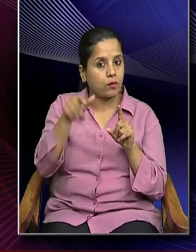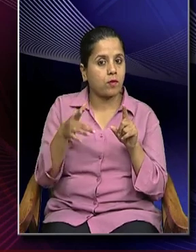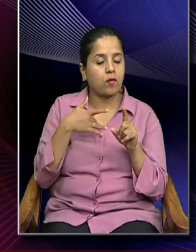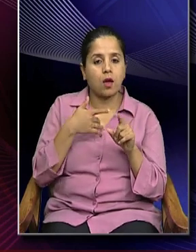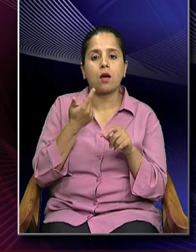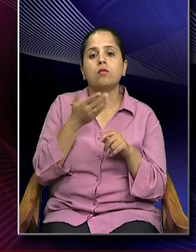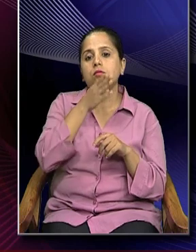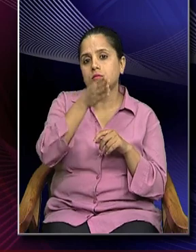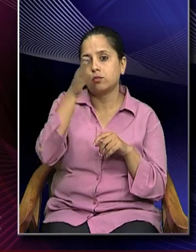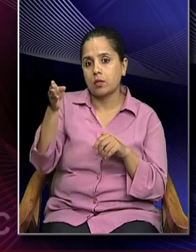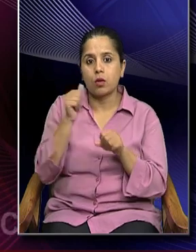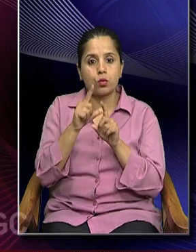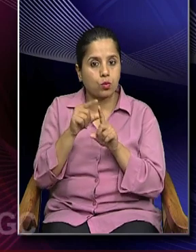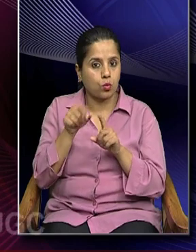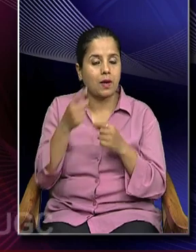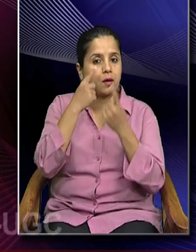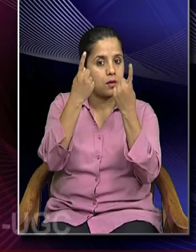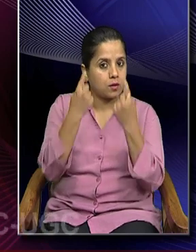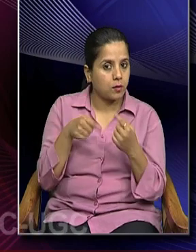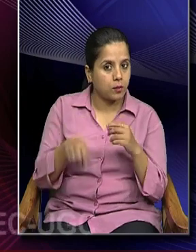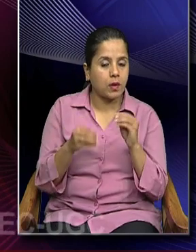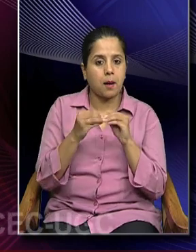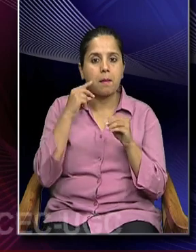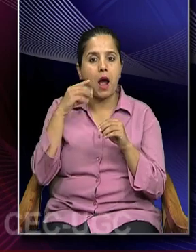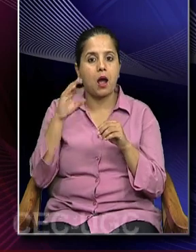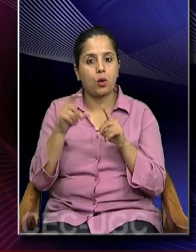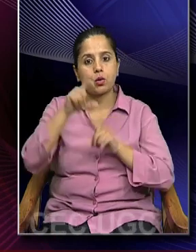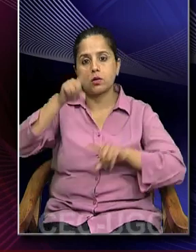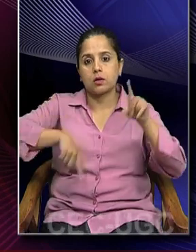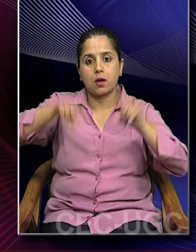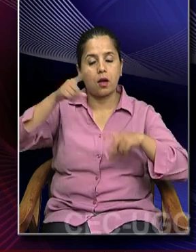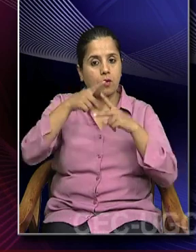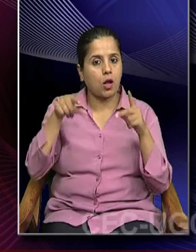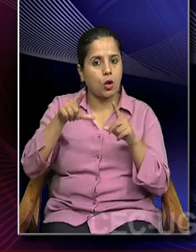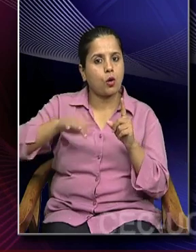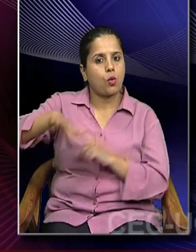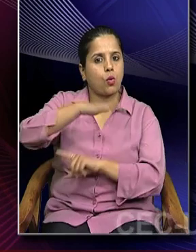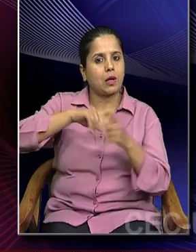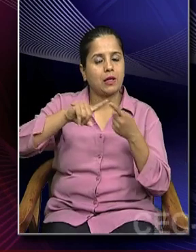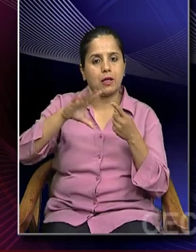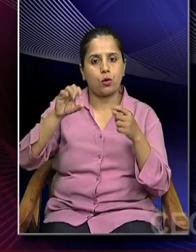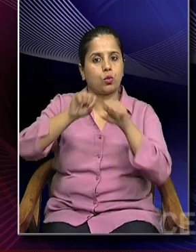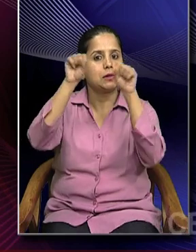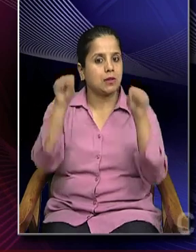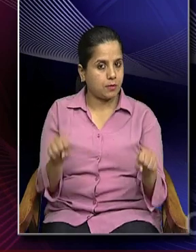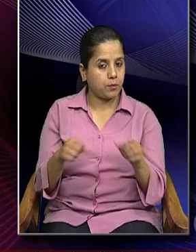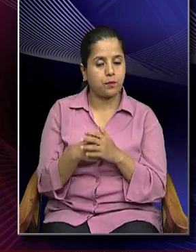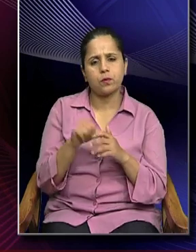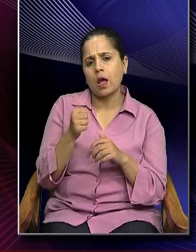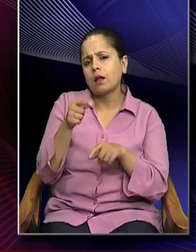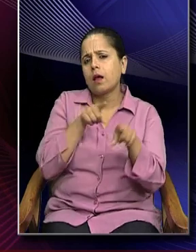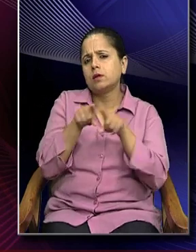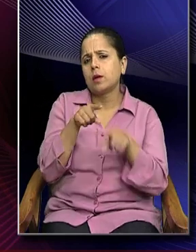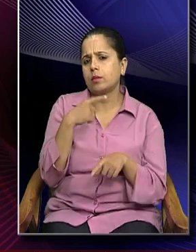work to assess the biodiversity of a local ecosystem. Another